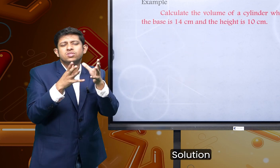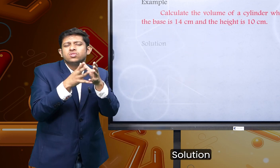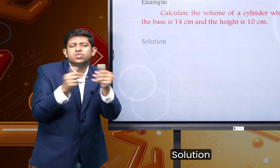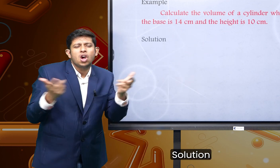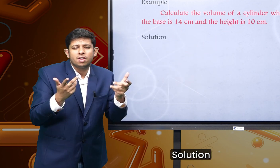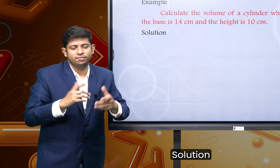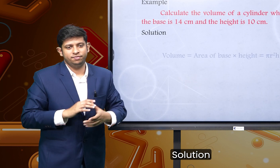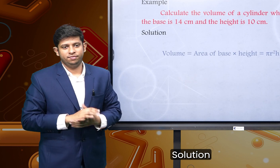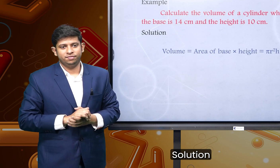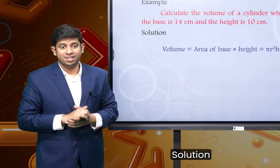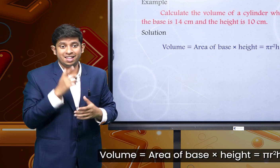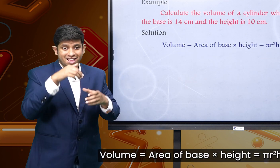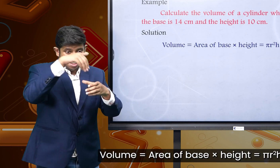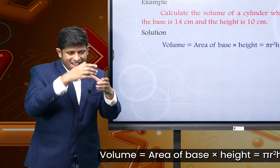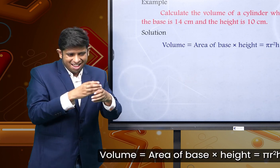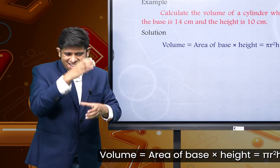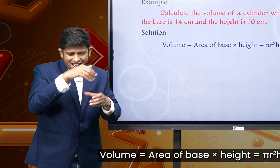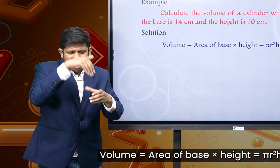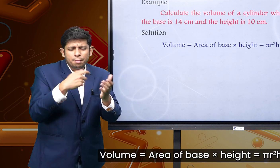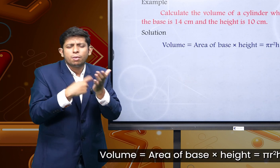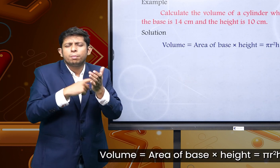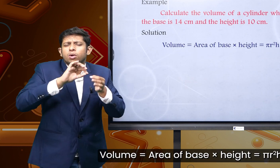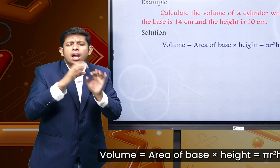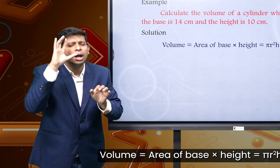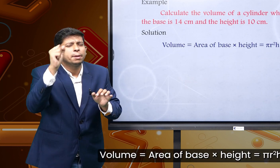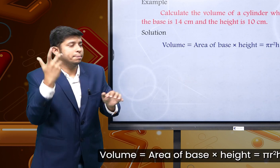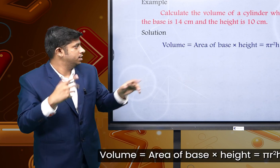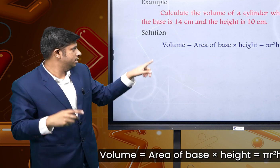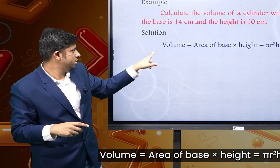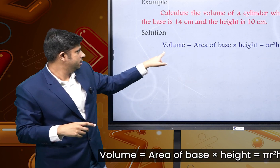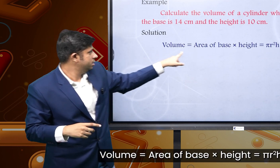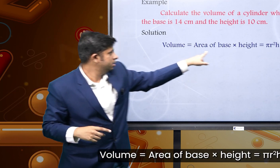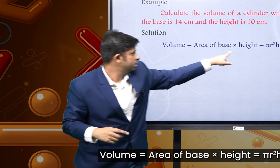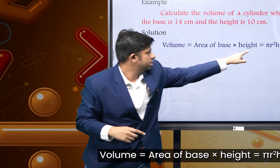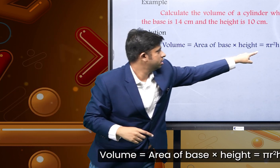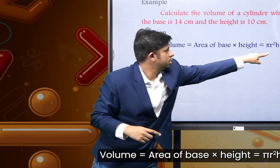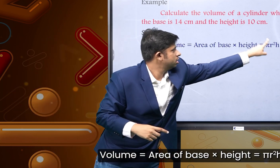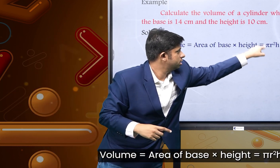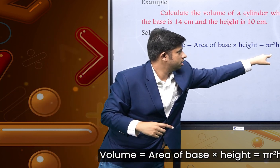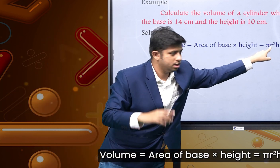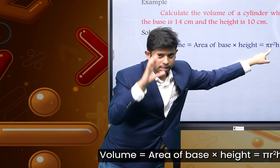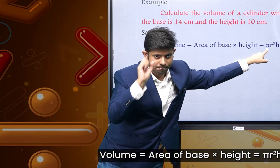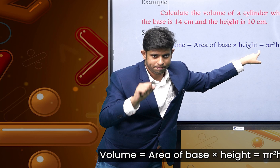Solution. Volume is equal to area of base into height, that is equal to pi r square h.